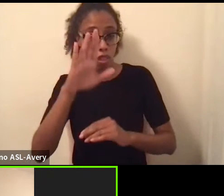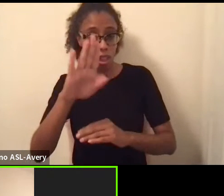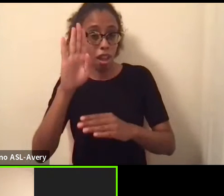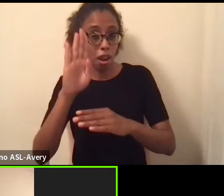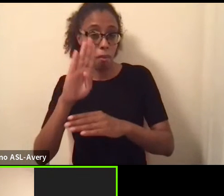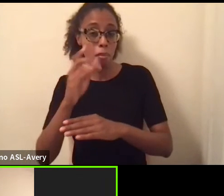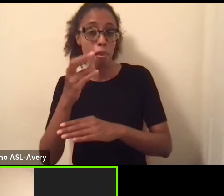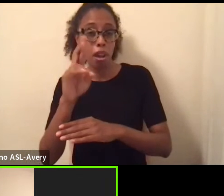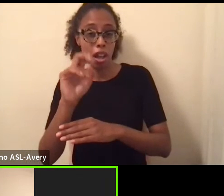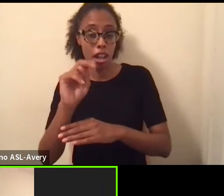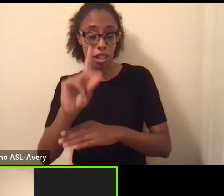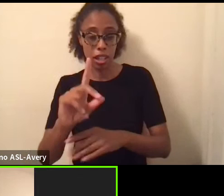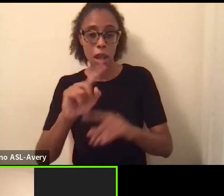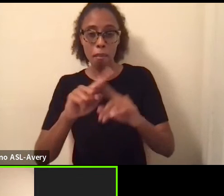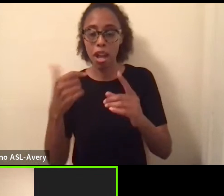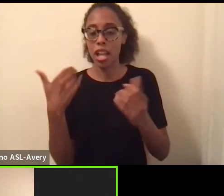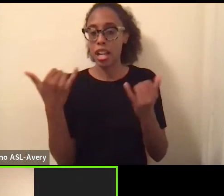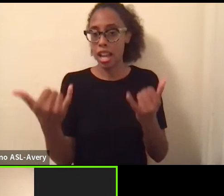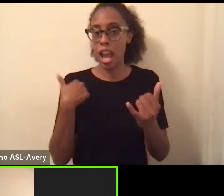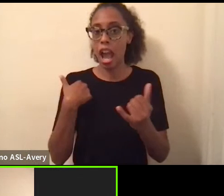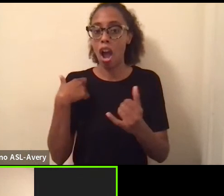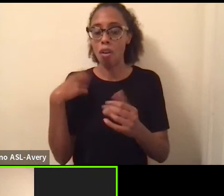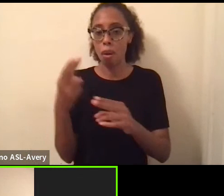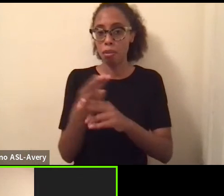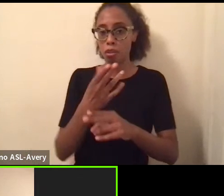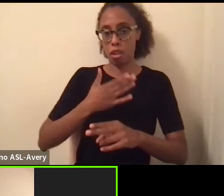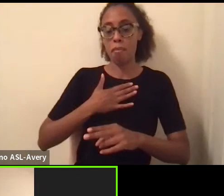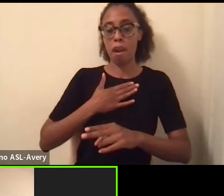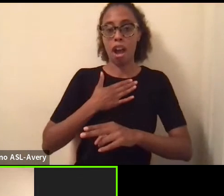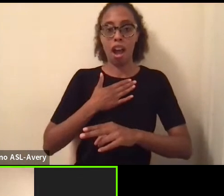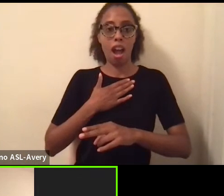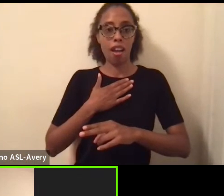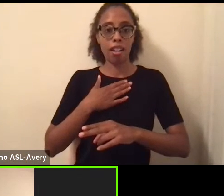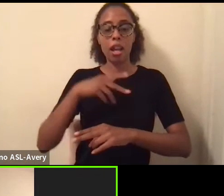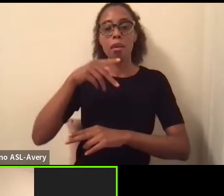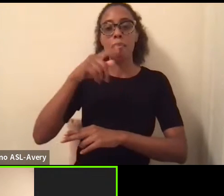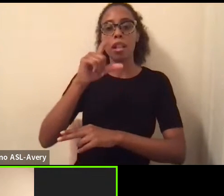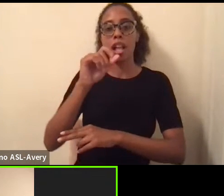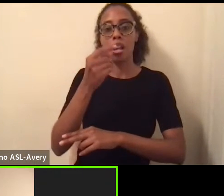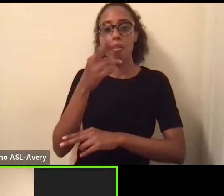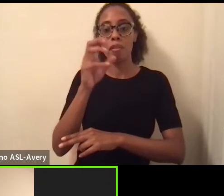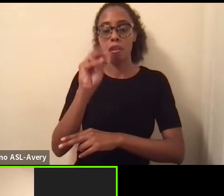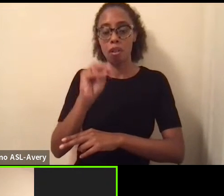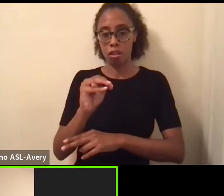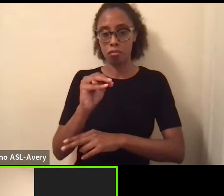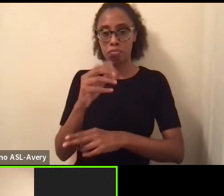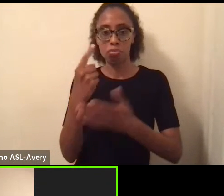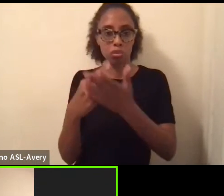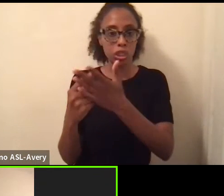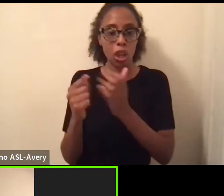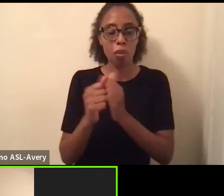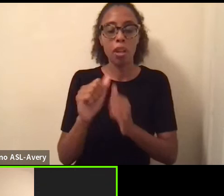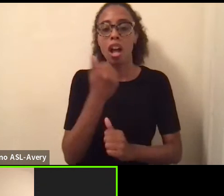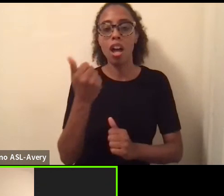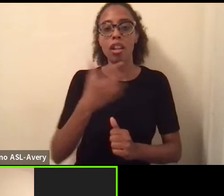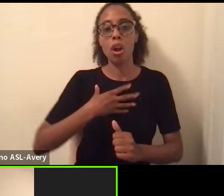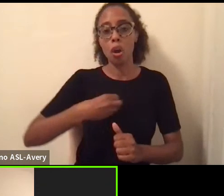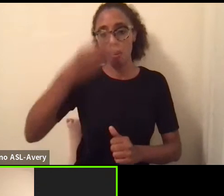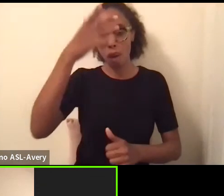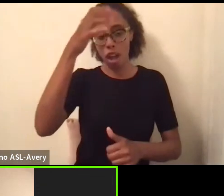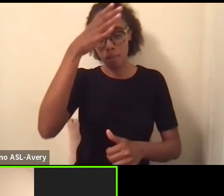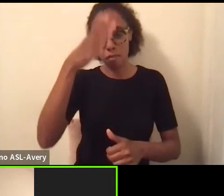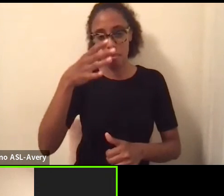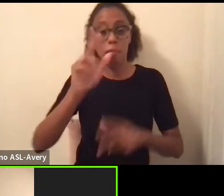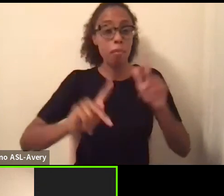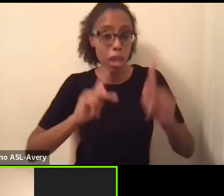things and using my platform as a white person to talk to other white people about this, because I think the burden's fallen too